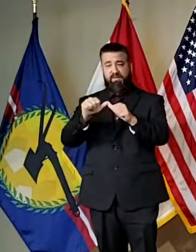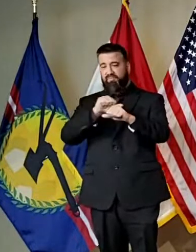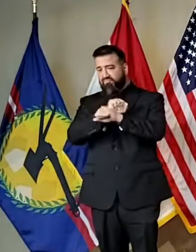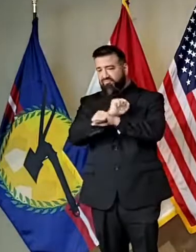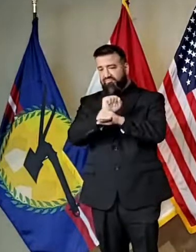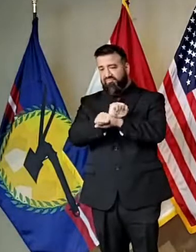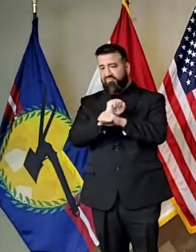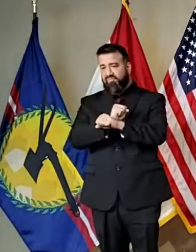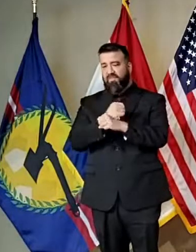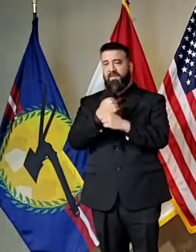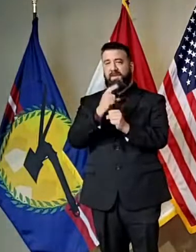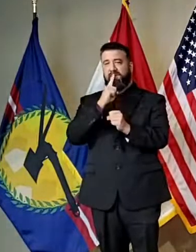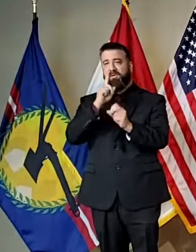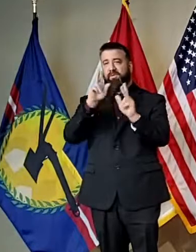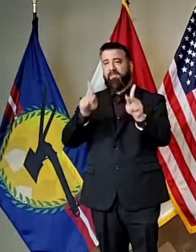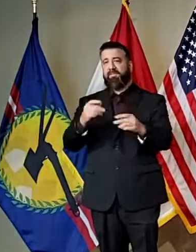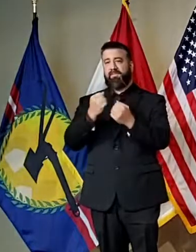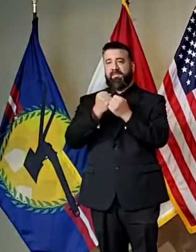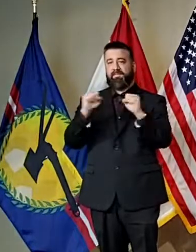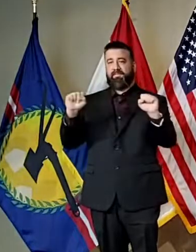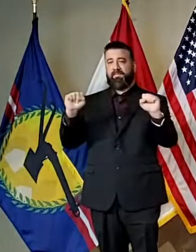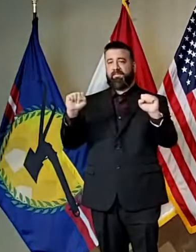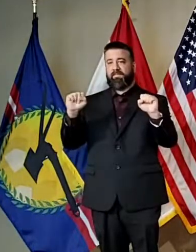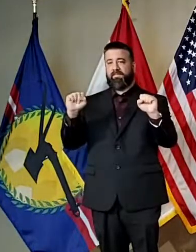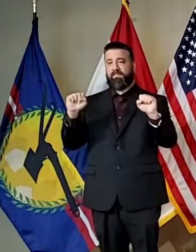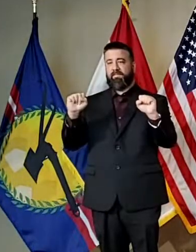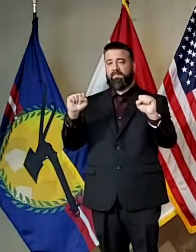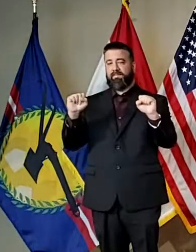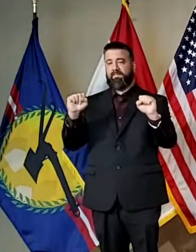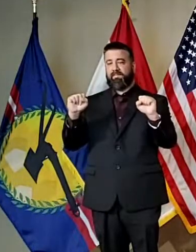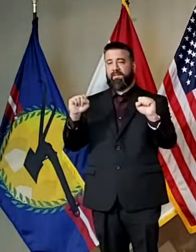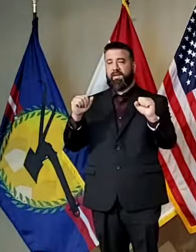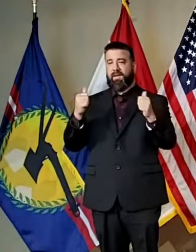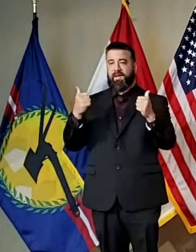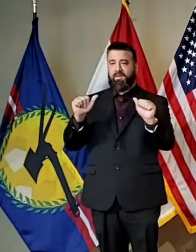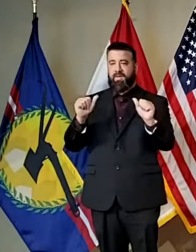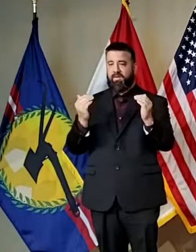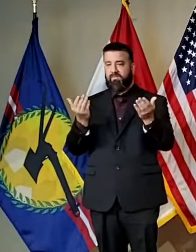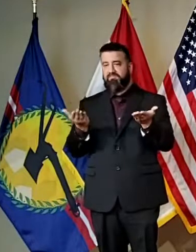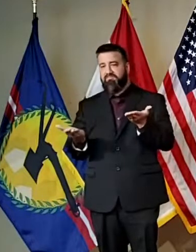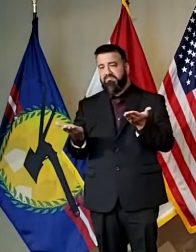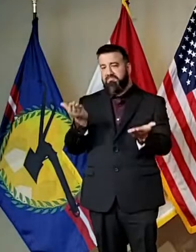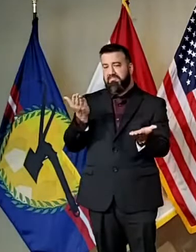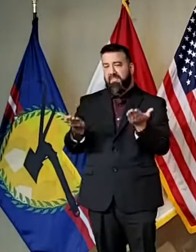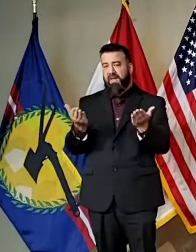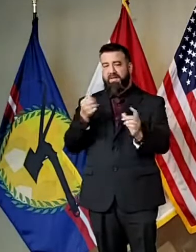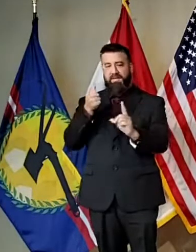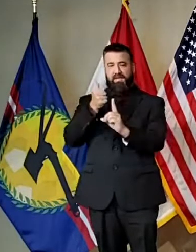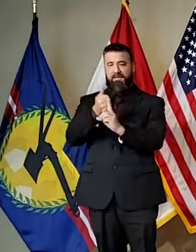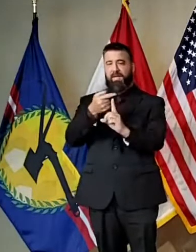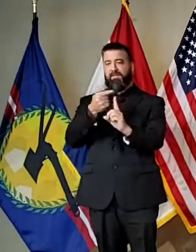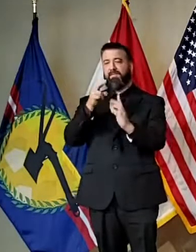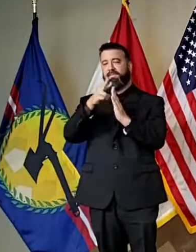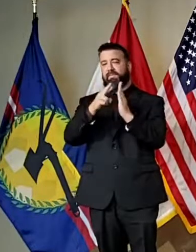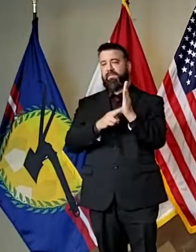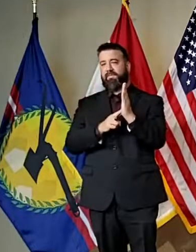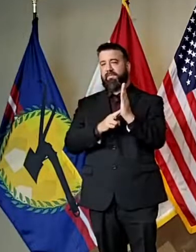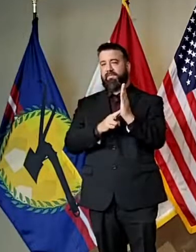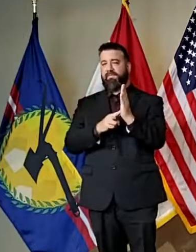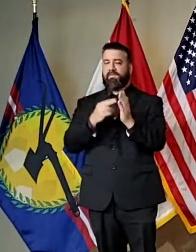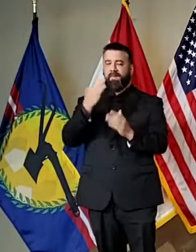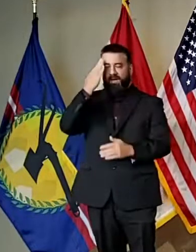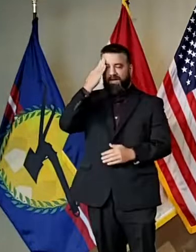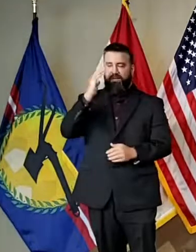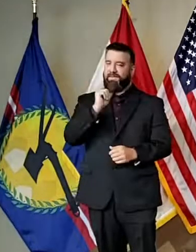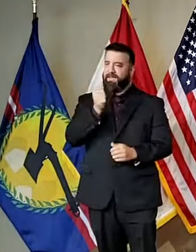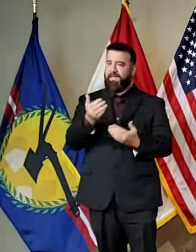people safe and balance the impact of these restrictions on our community. They're certainly inconvenient. To